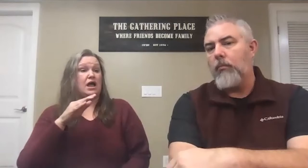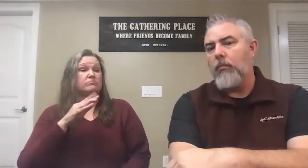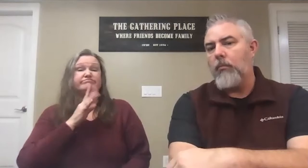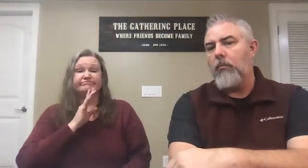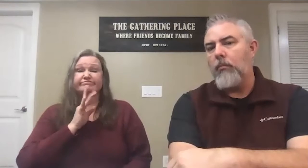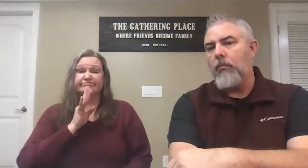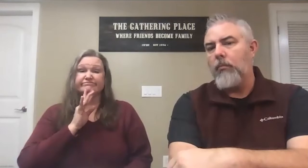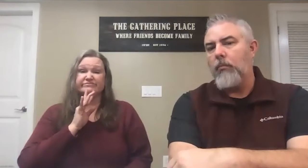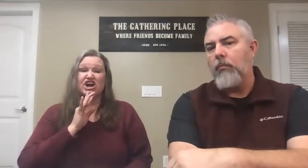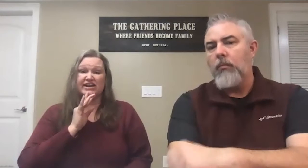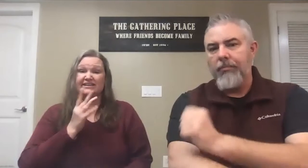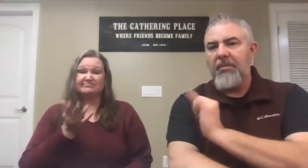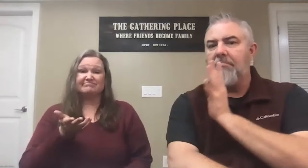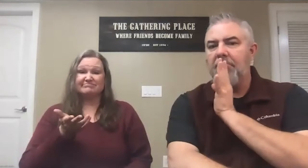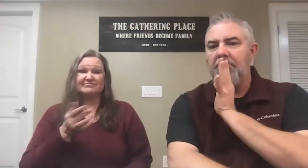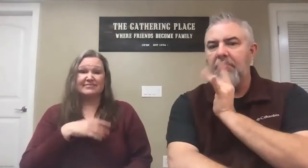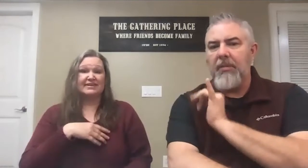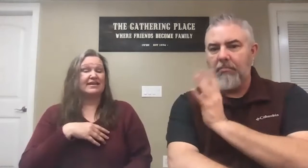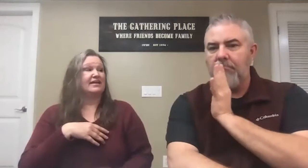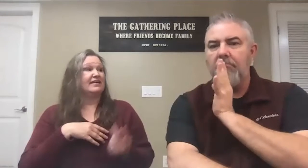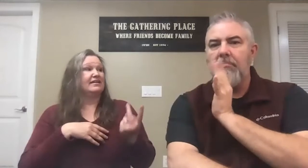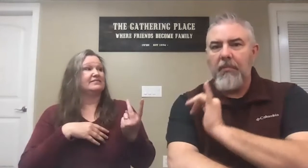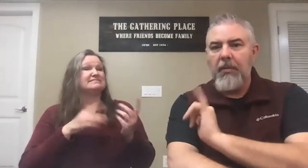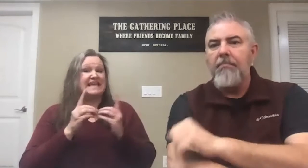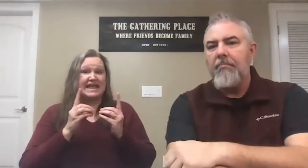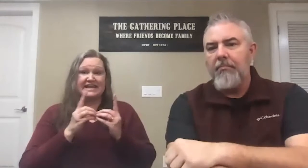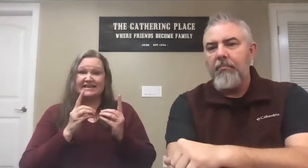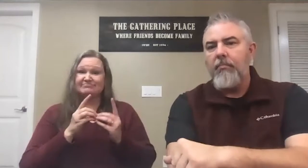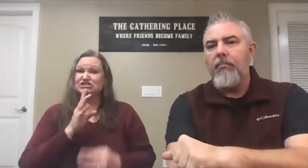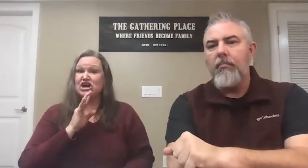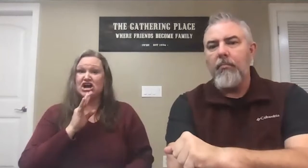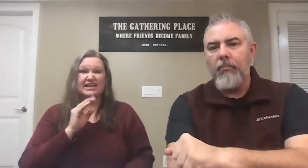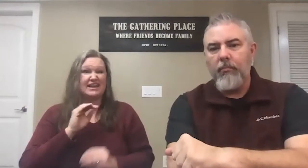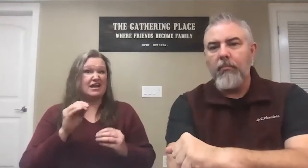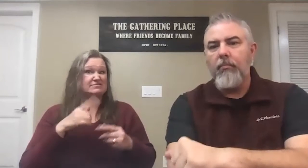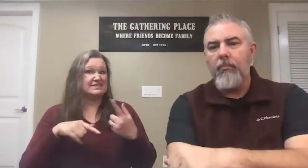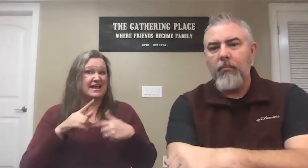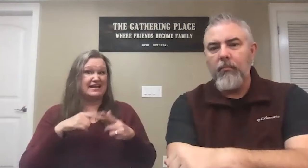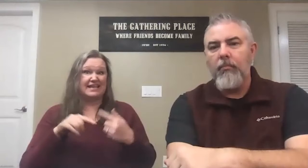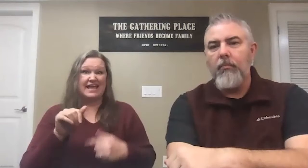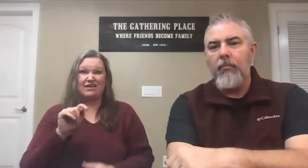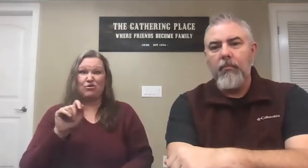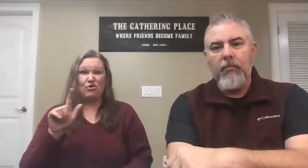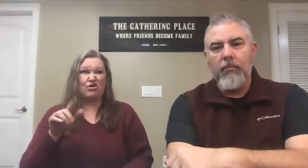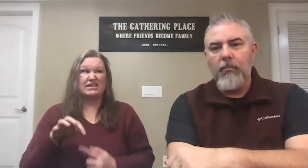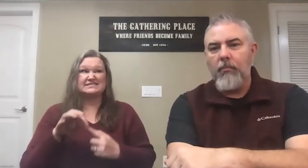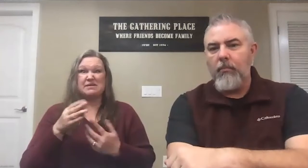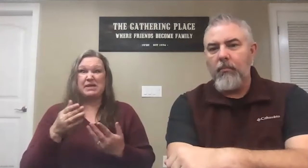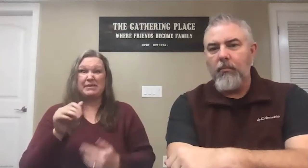way? Growing up, we talked. Dating, we talked. We didn't sign at